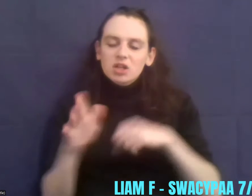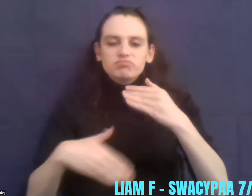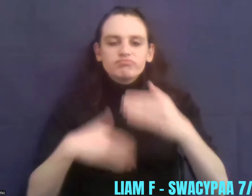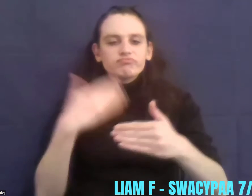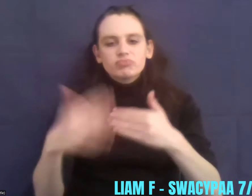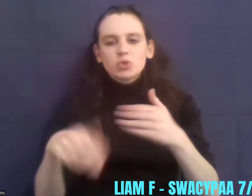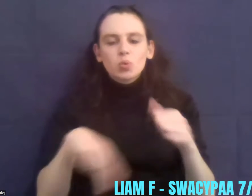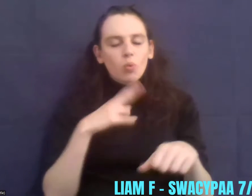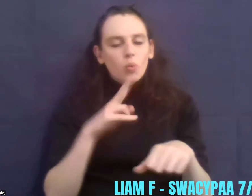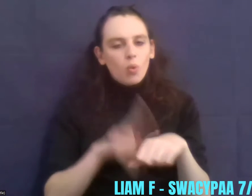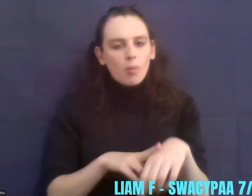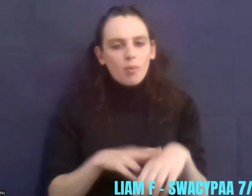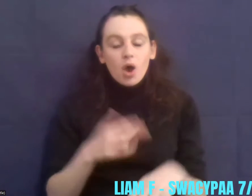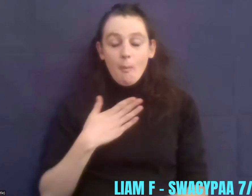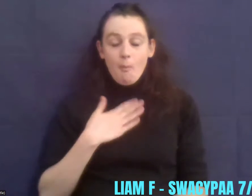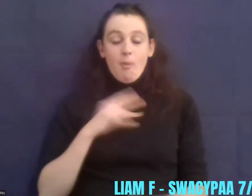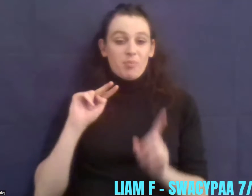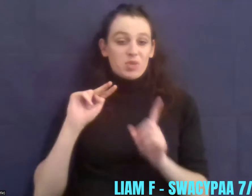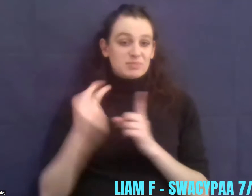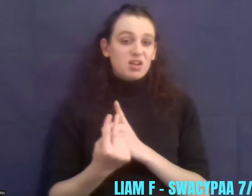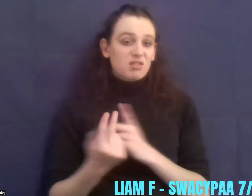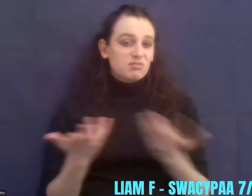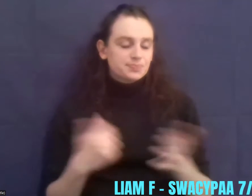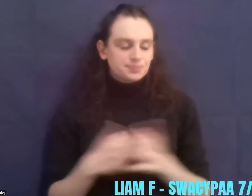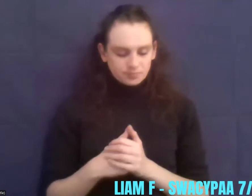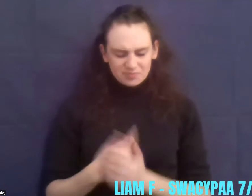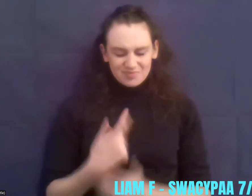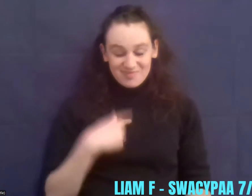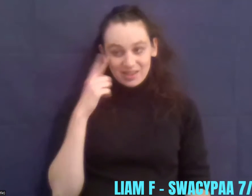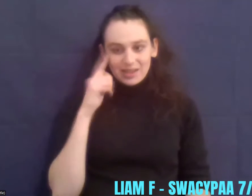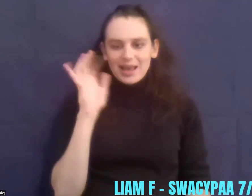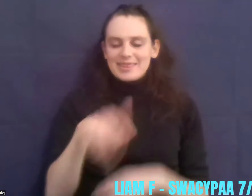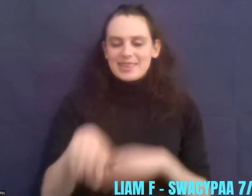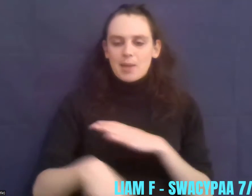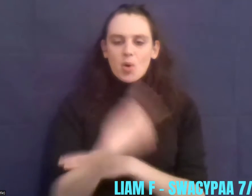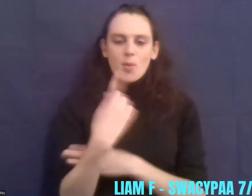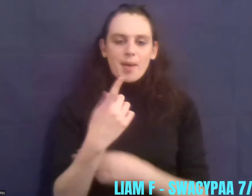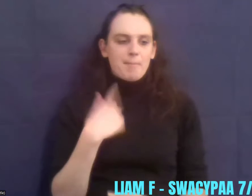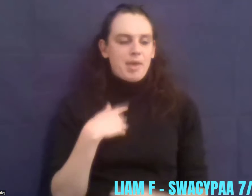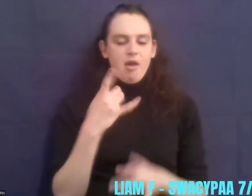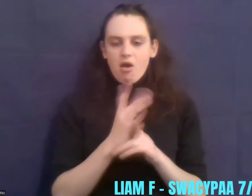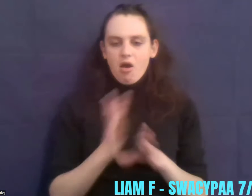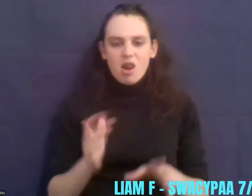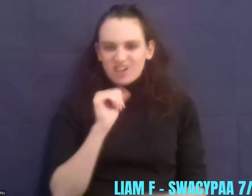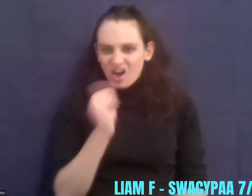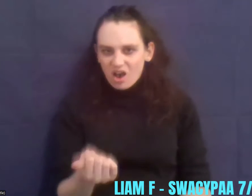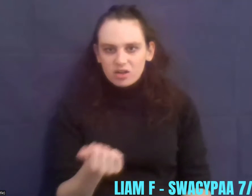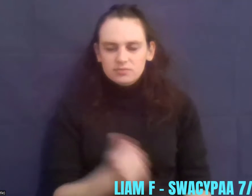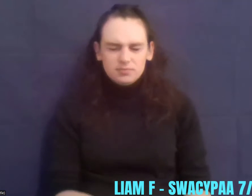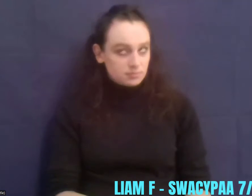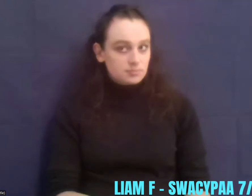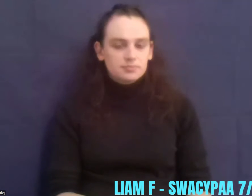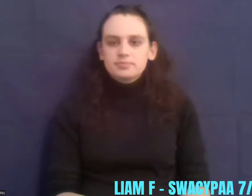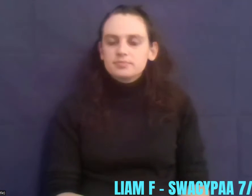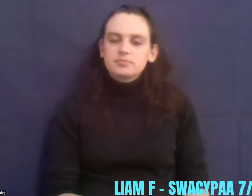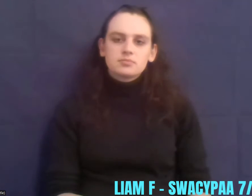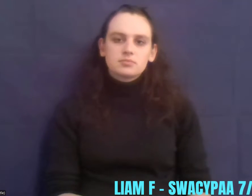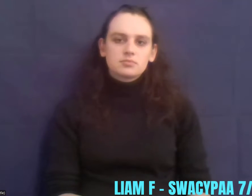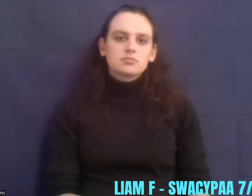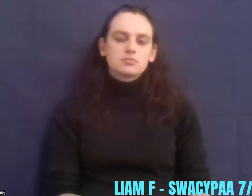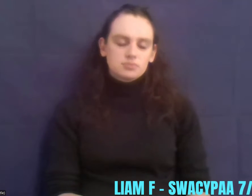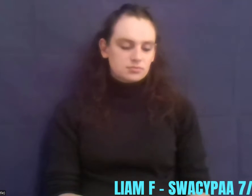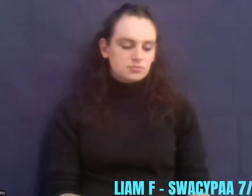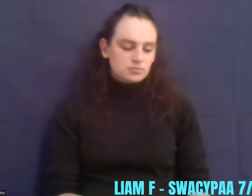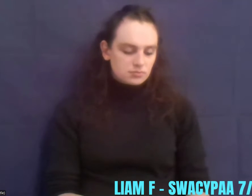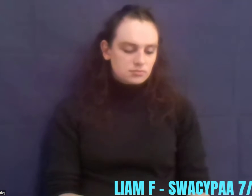from my point of view. And I didn't think at that moment I was an alcoholic. But, in our